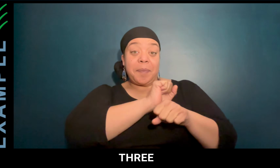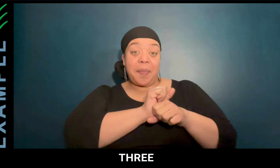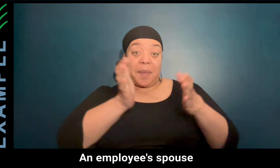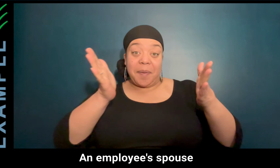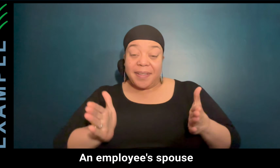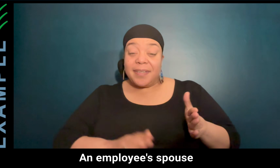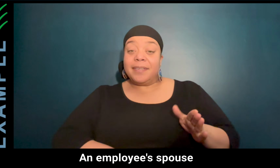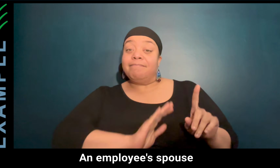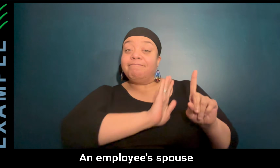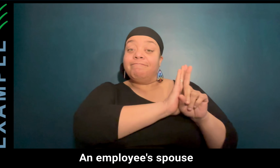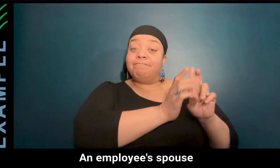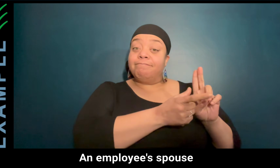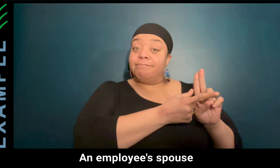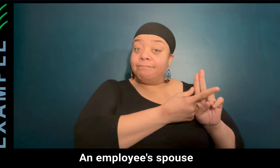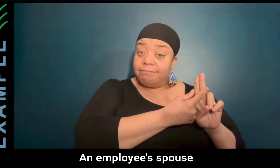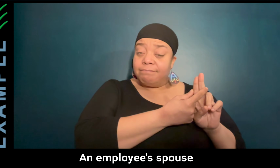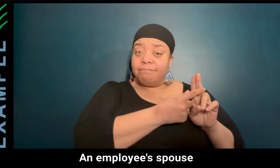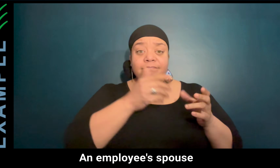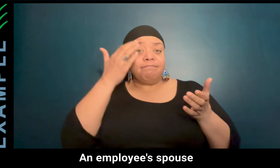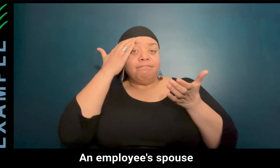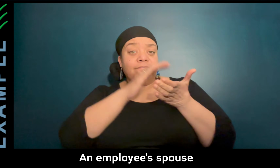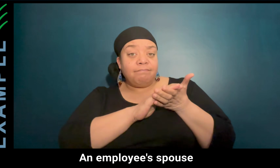an employee's spouse